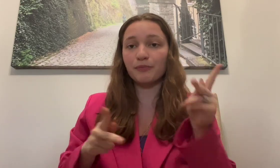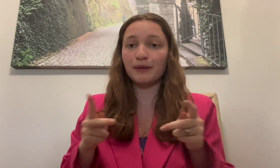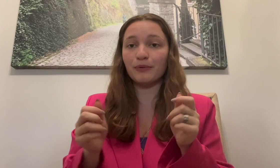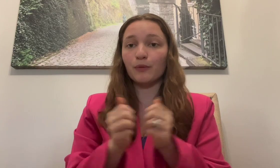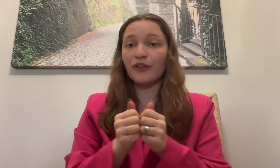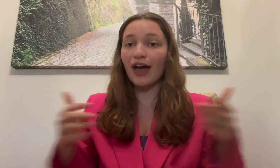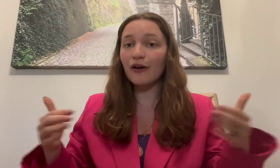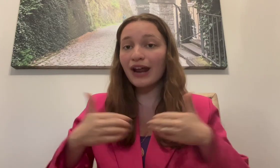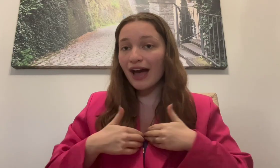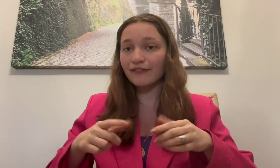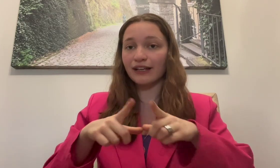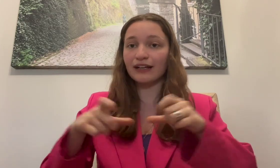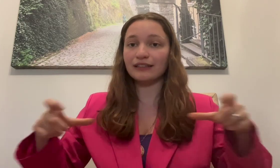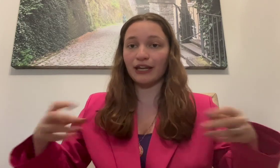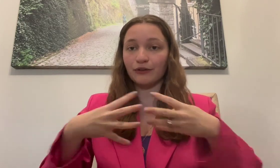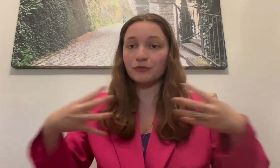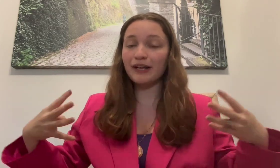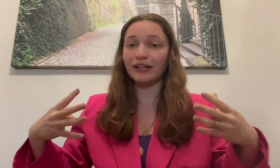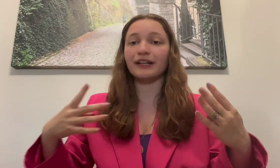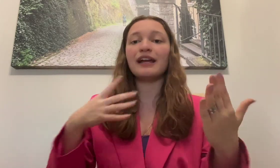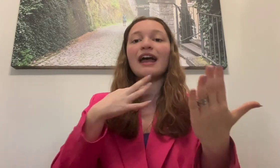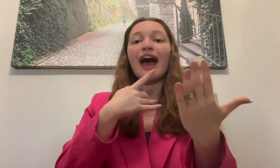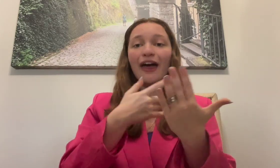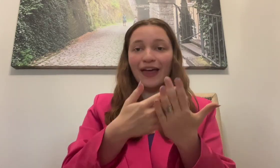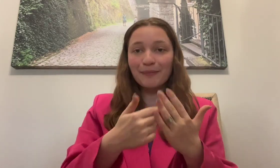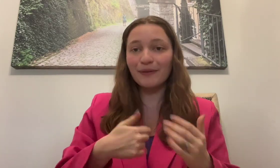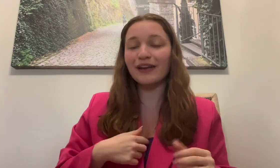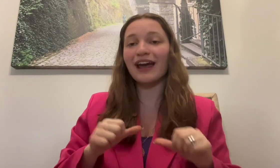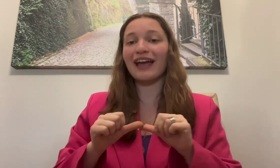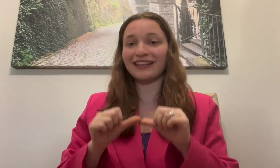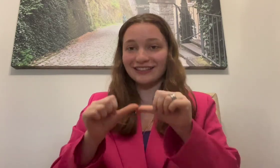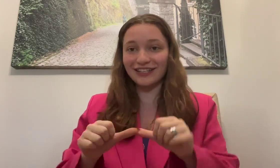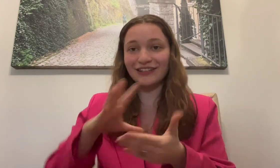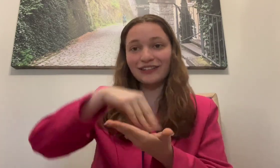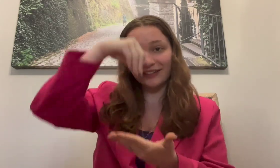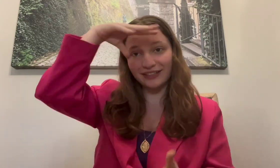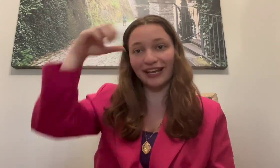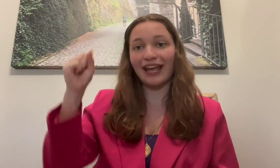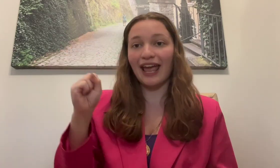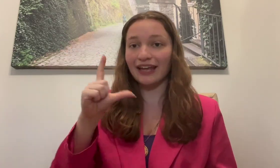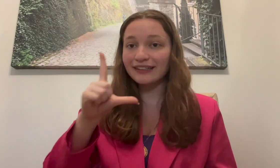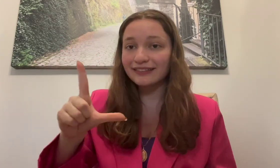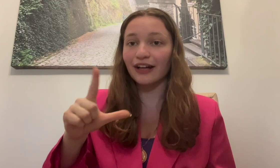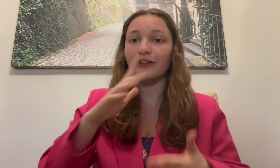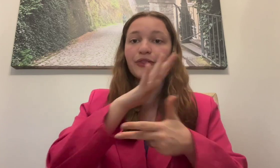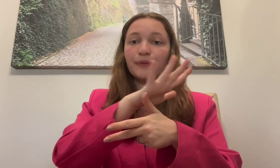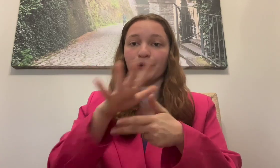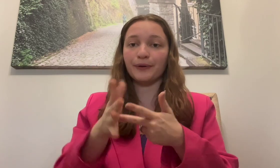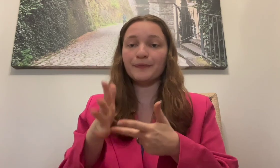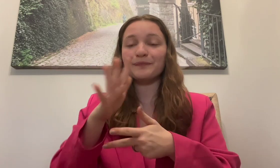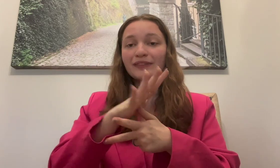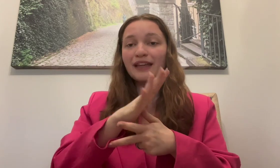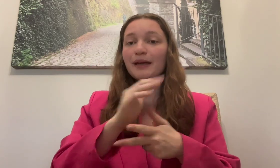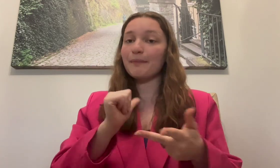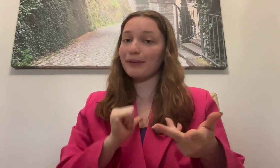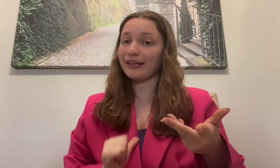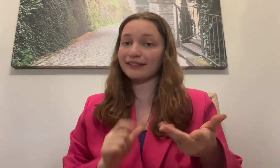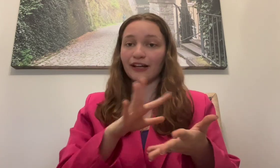people without having a language barrier. At that point, I continued learning ASL through being